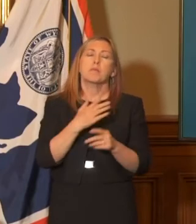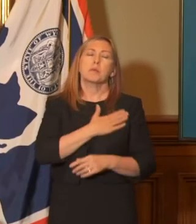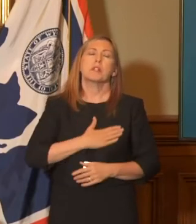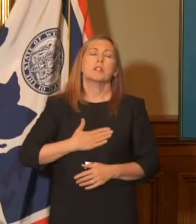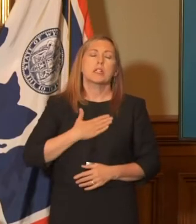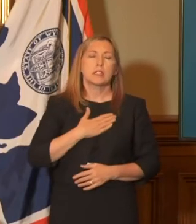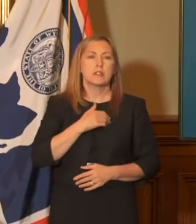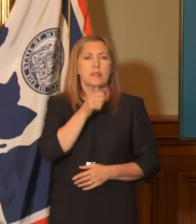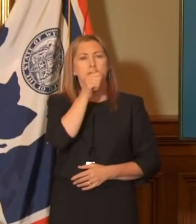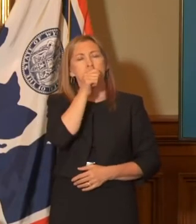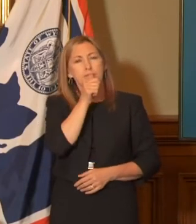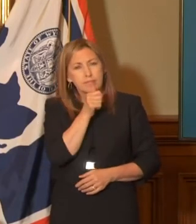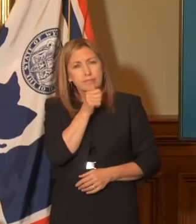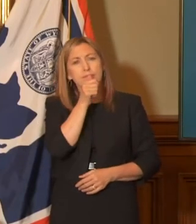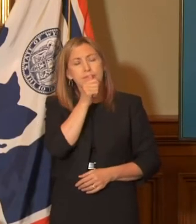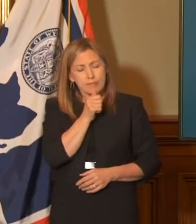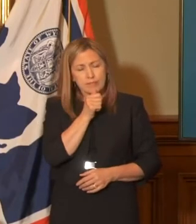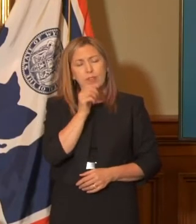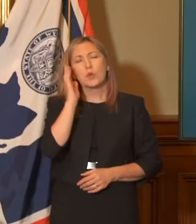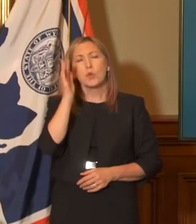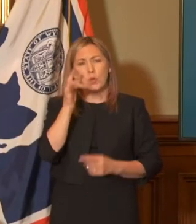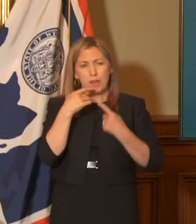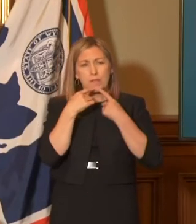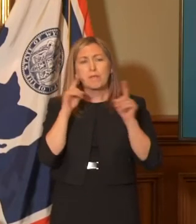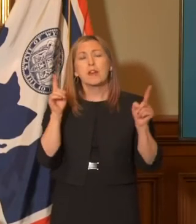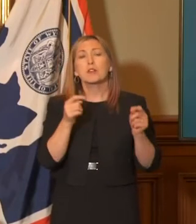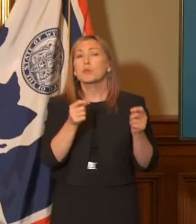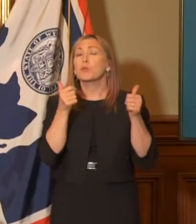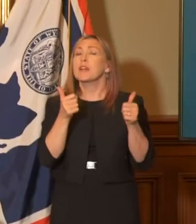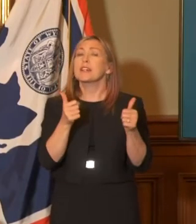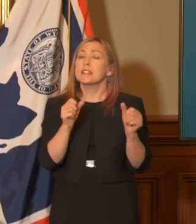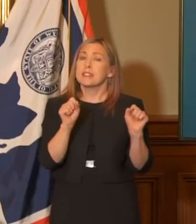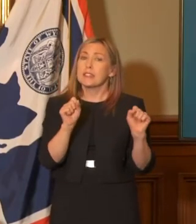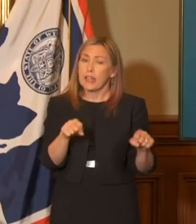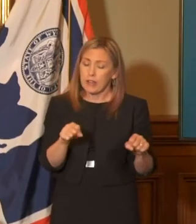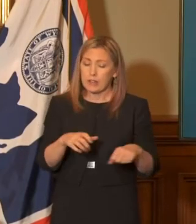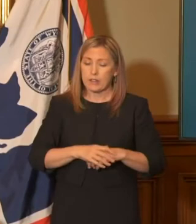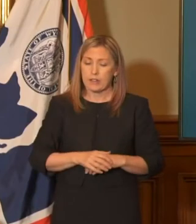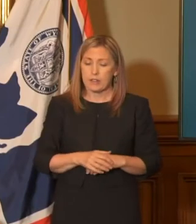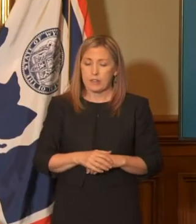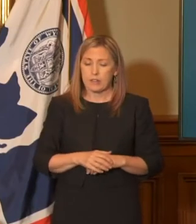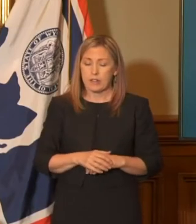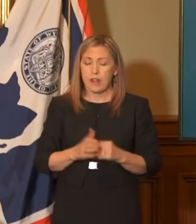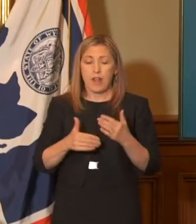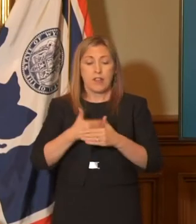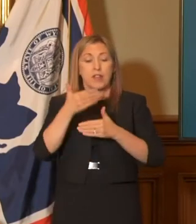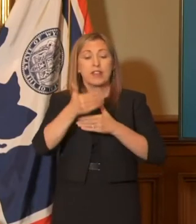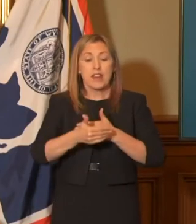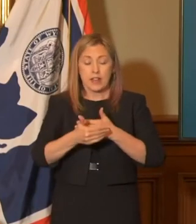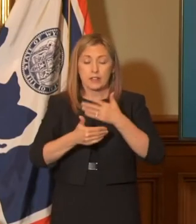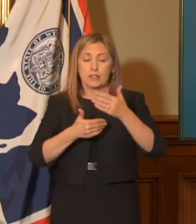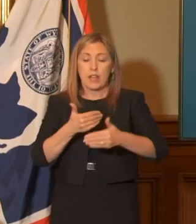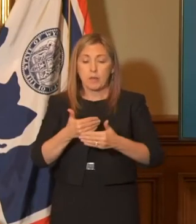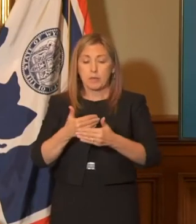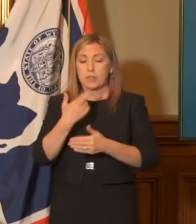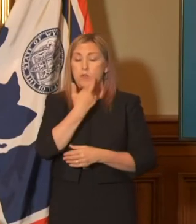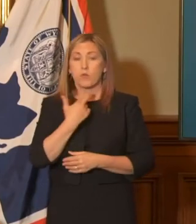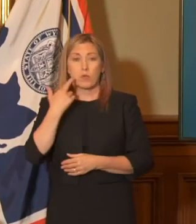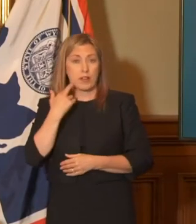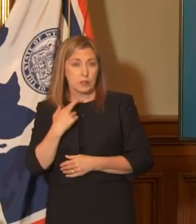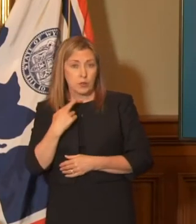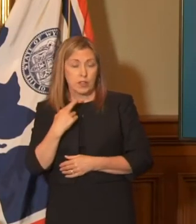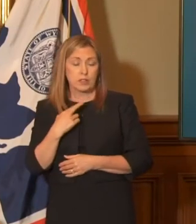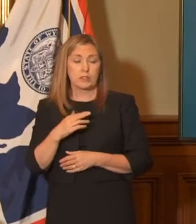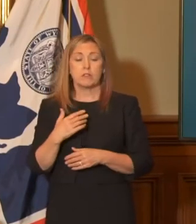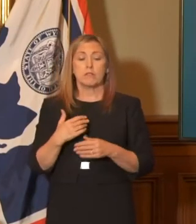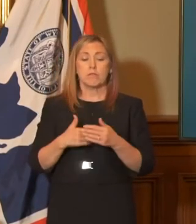us because we are getting there quickly. And we're getting there talking about what the next steps are for restaurants, what the